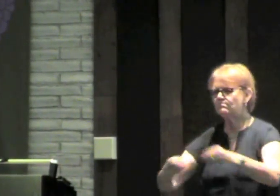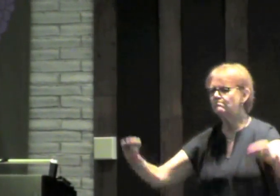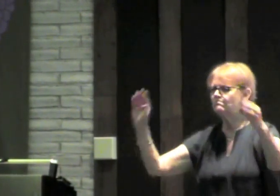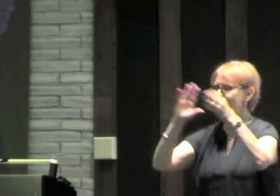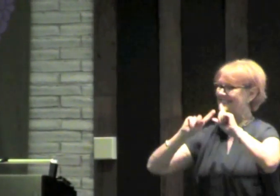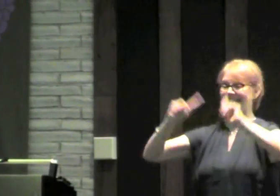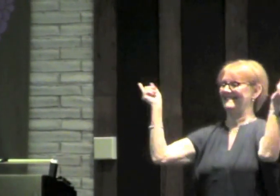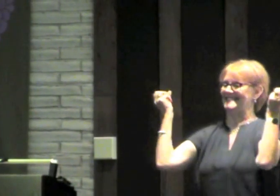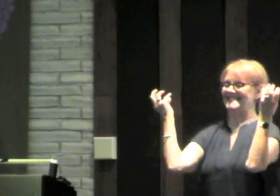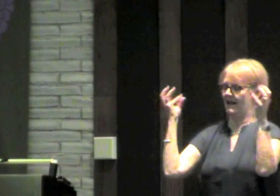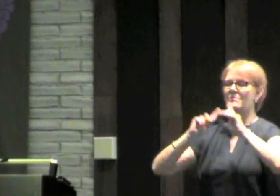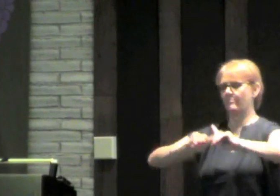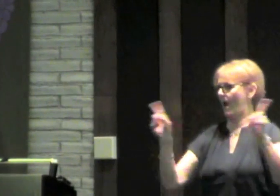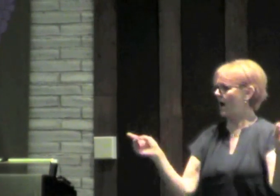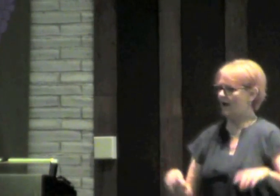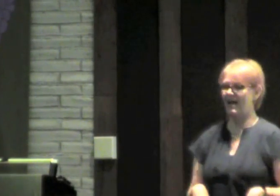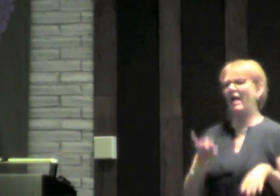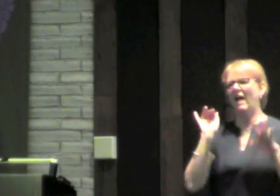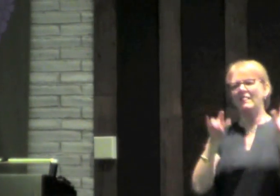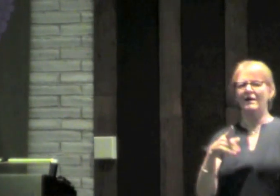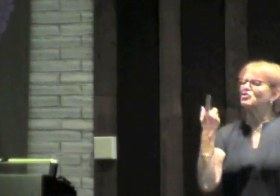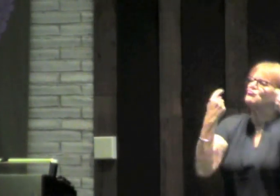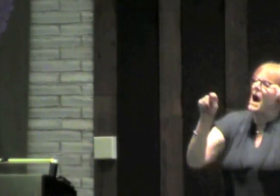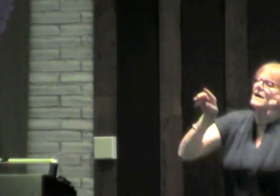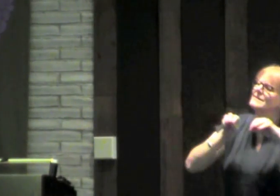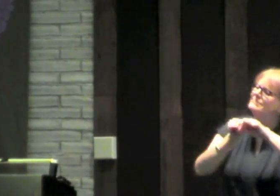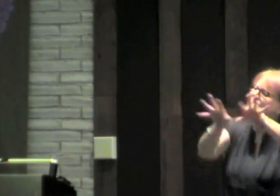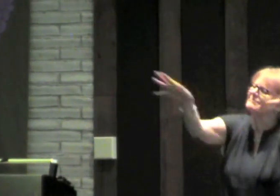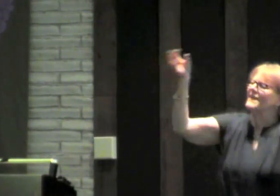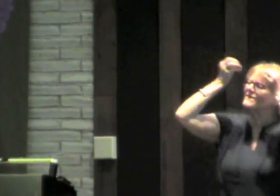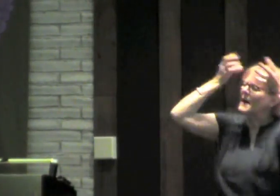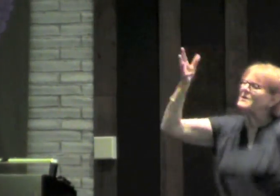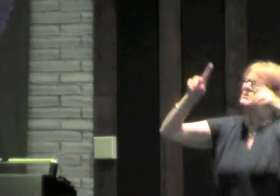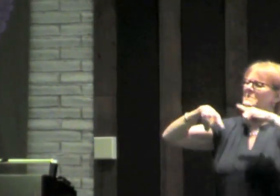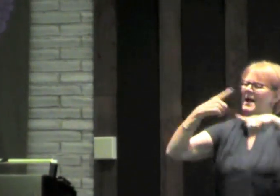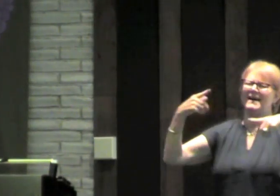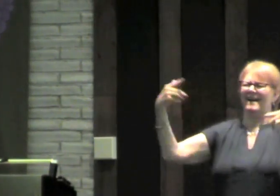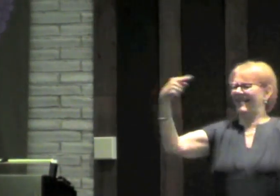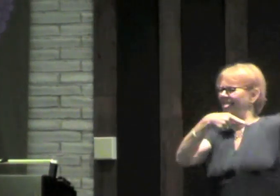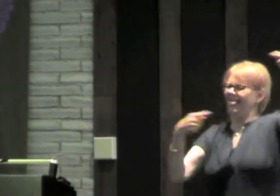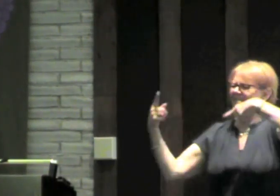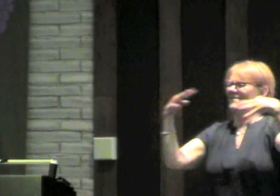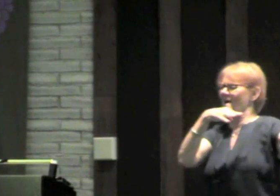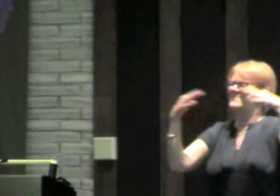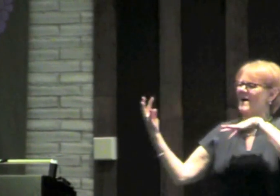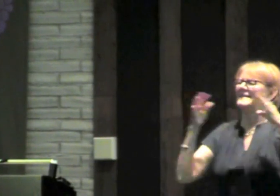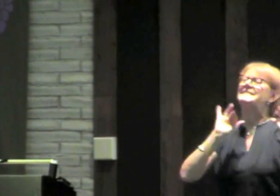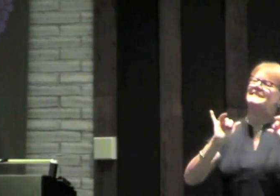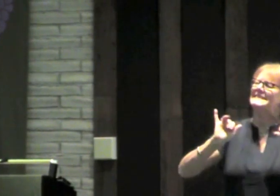been made into a movie that just drove me to tears. And we're trying to get the information out about what the